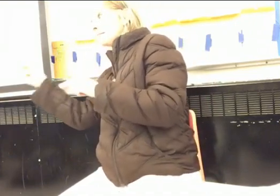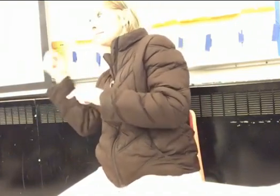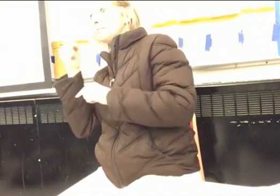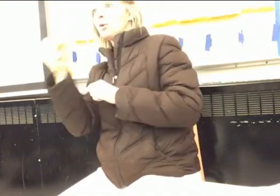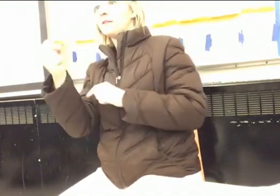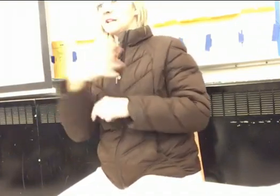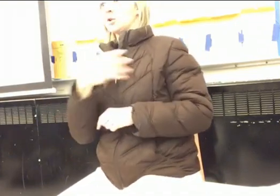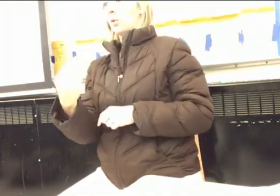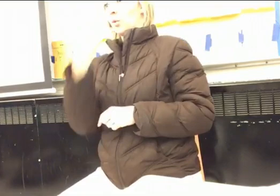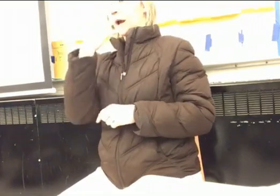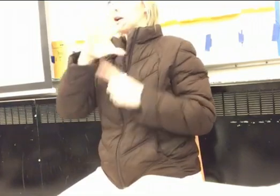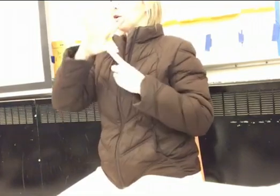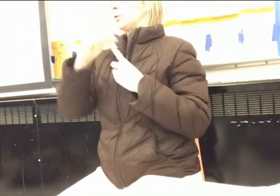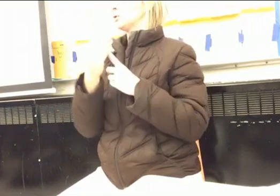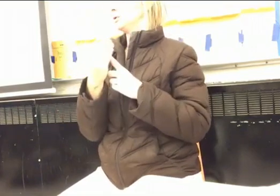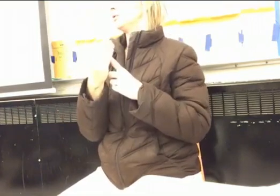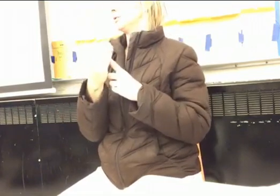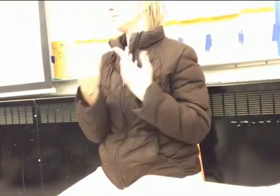culture. Now,